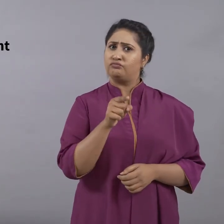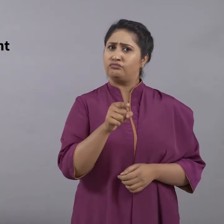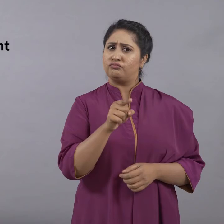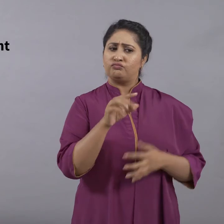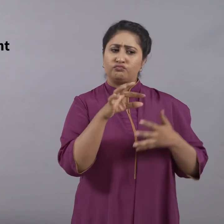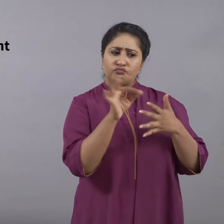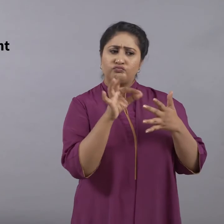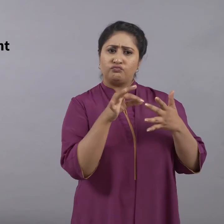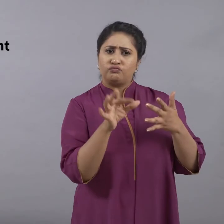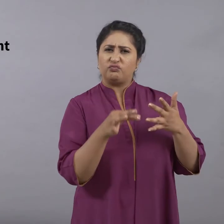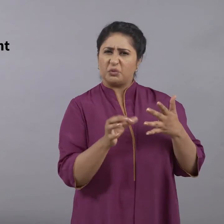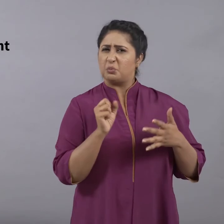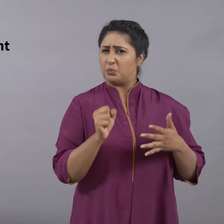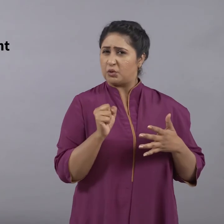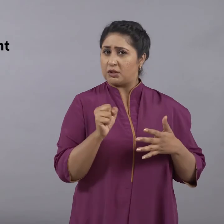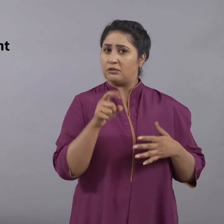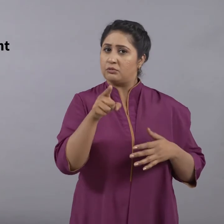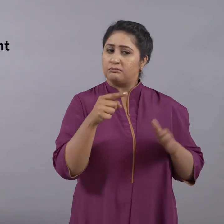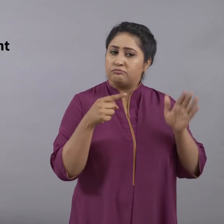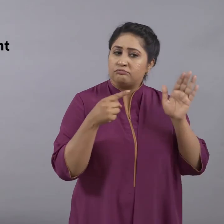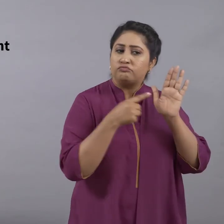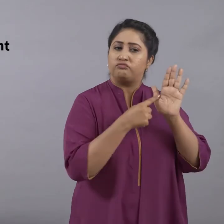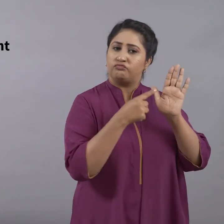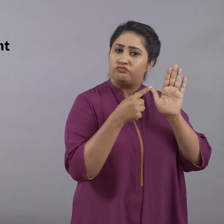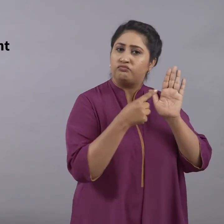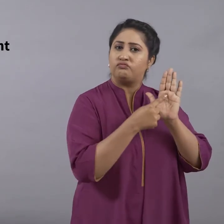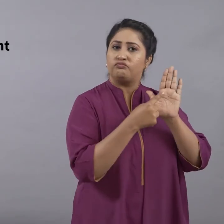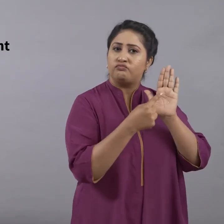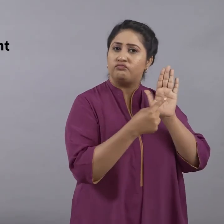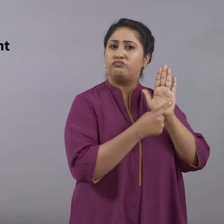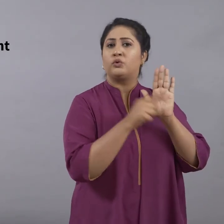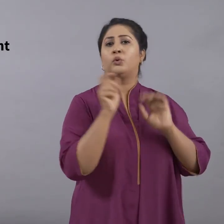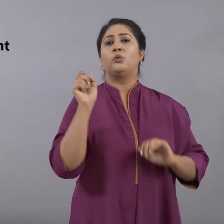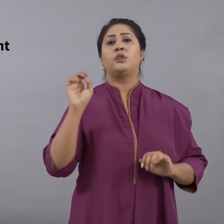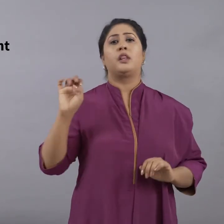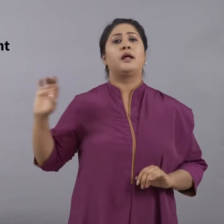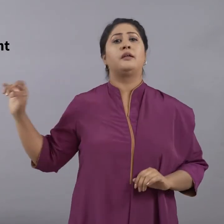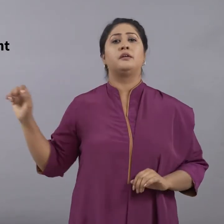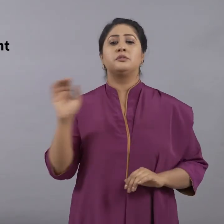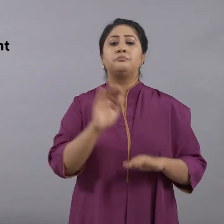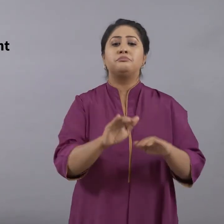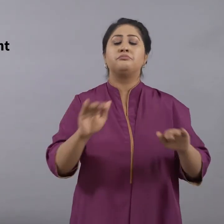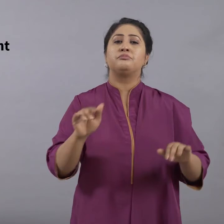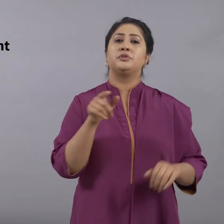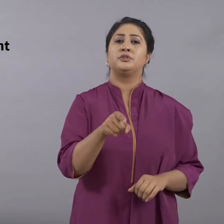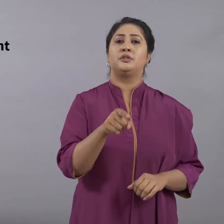does not choose, then point out letters to the student.